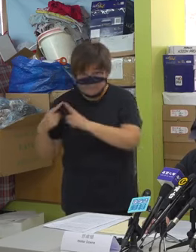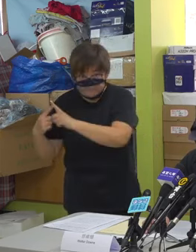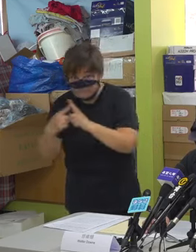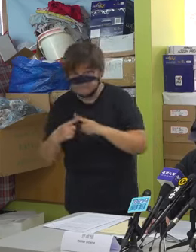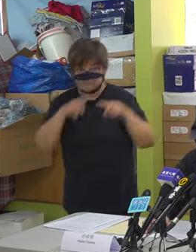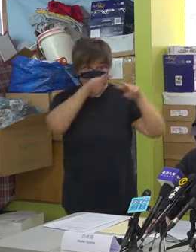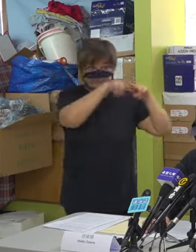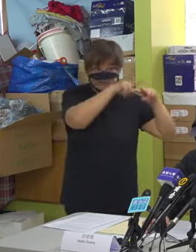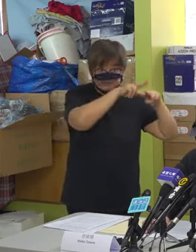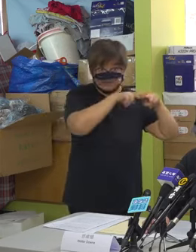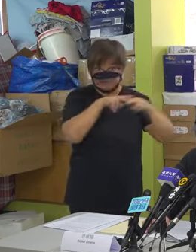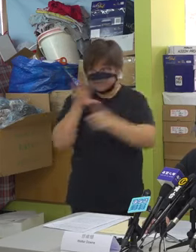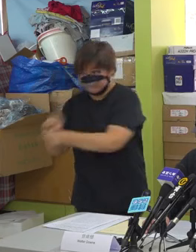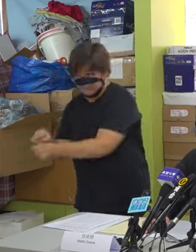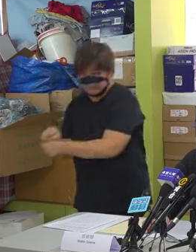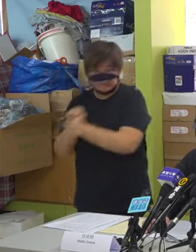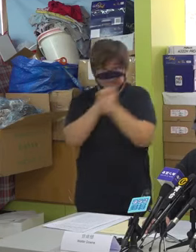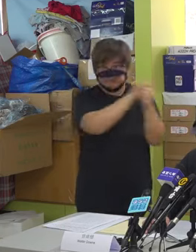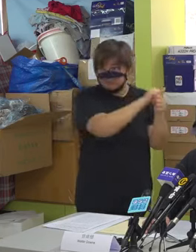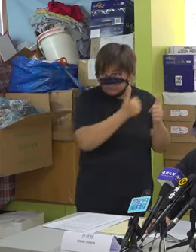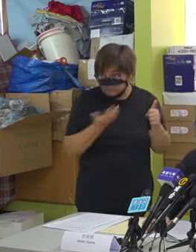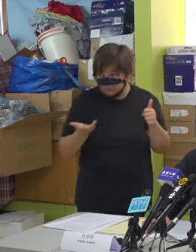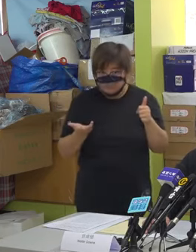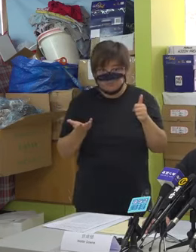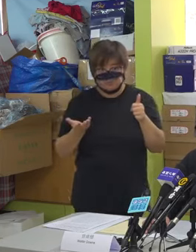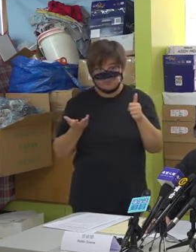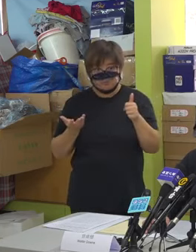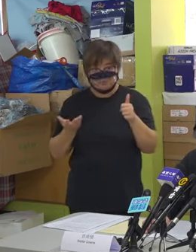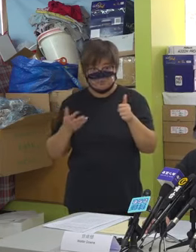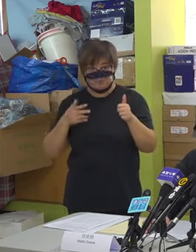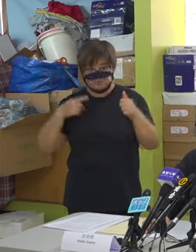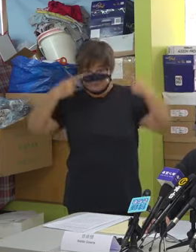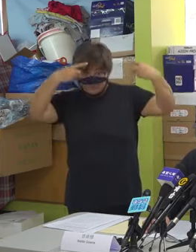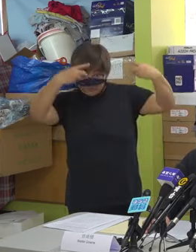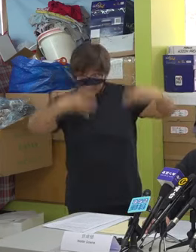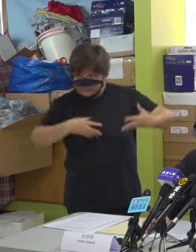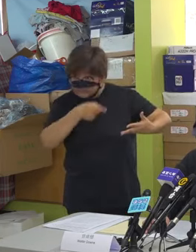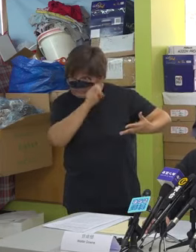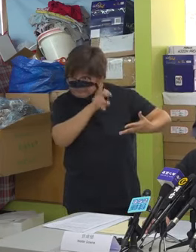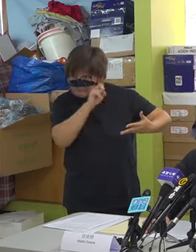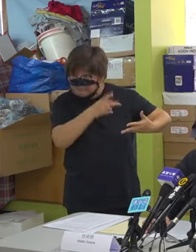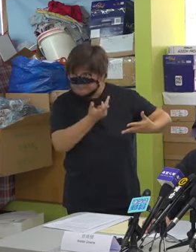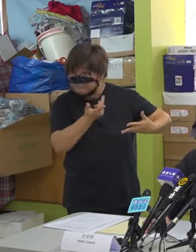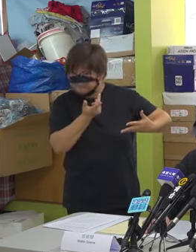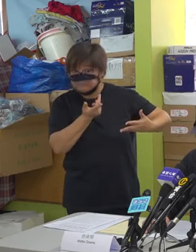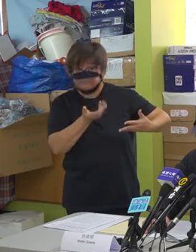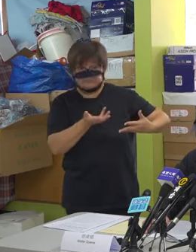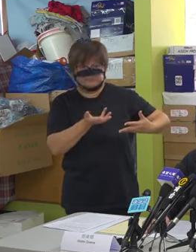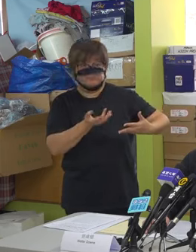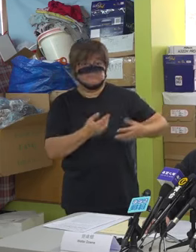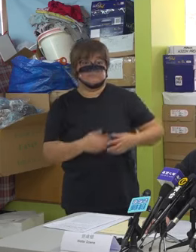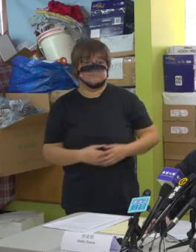at ports? Or even, would pursuing two countries, two systems now be the only way to free Hong Kong from